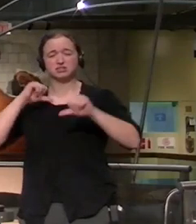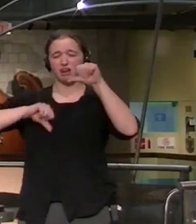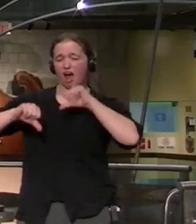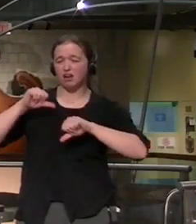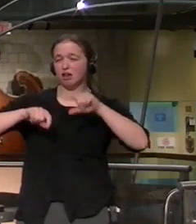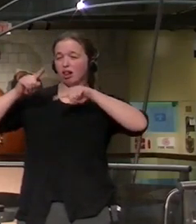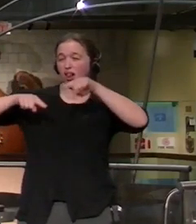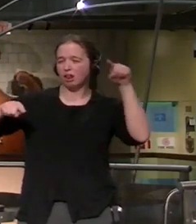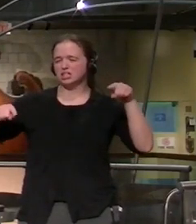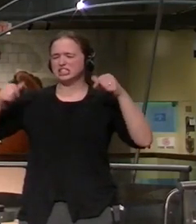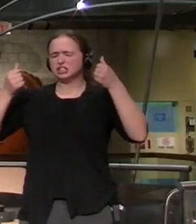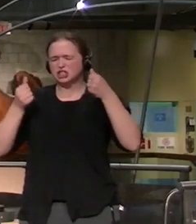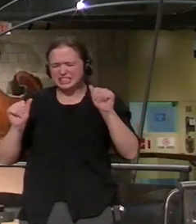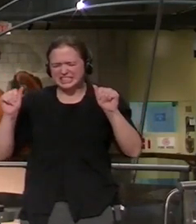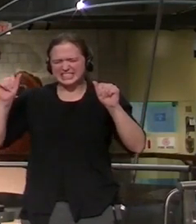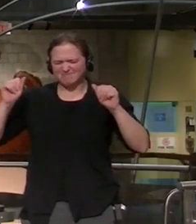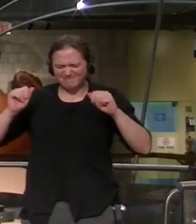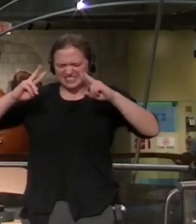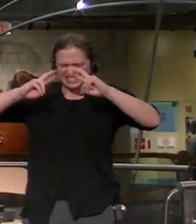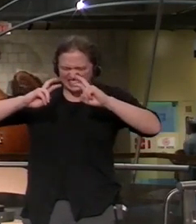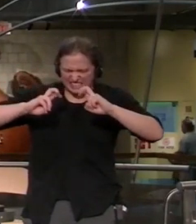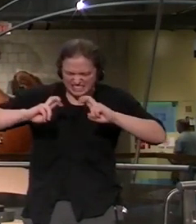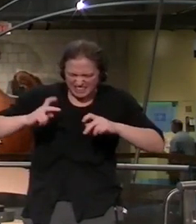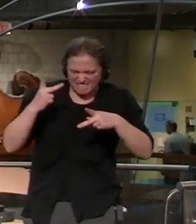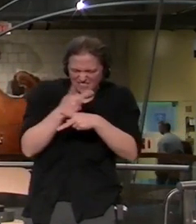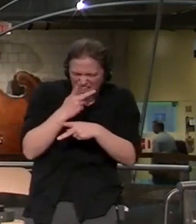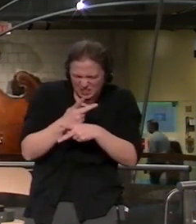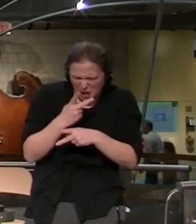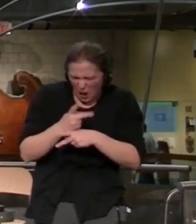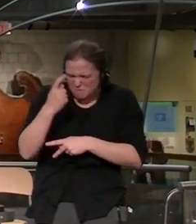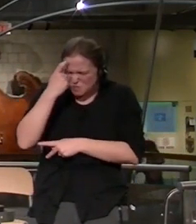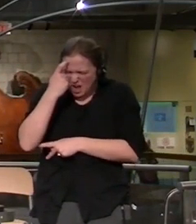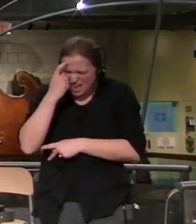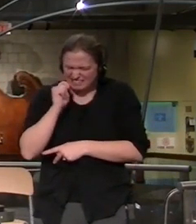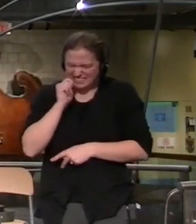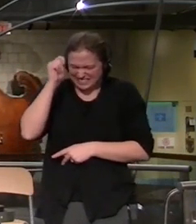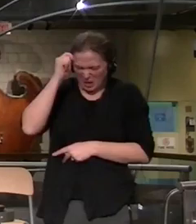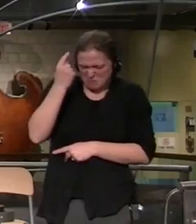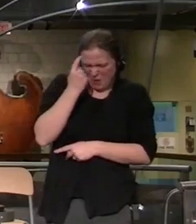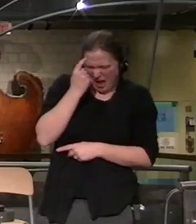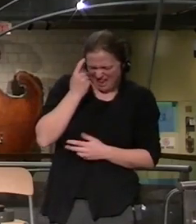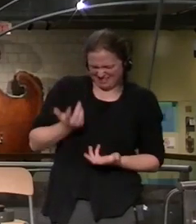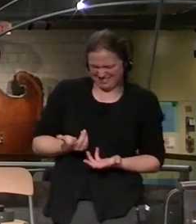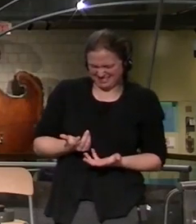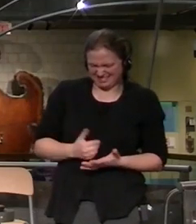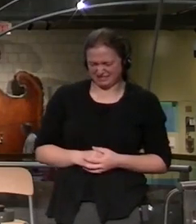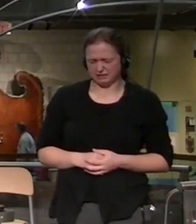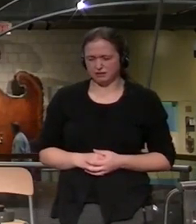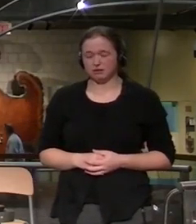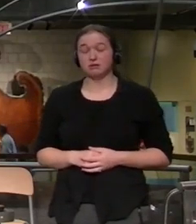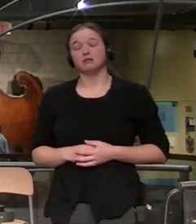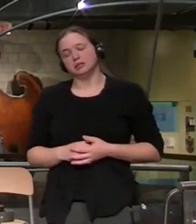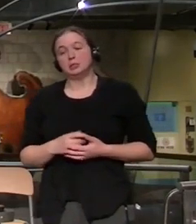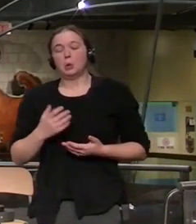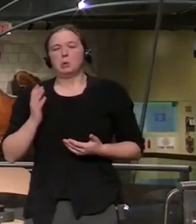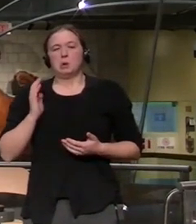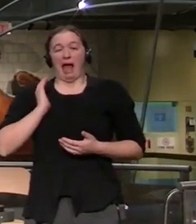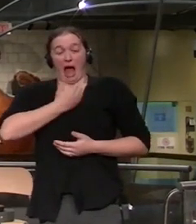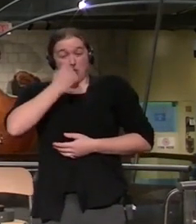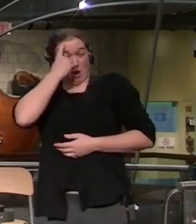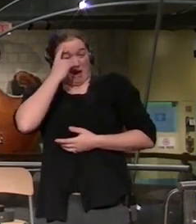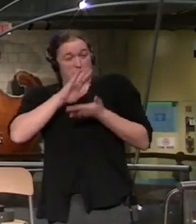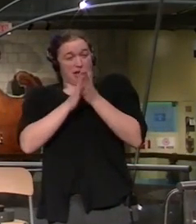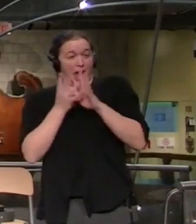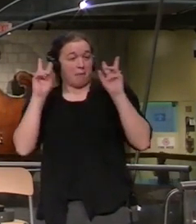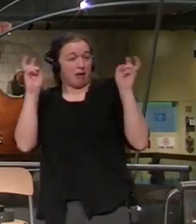later. But what we do know is that we've reached neurobiological adulthood sometime in the mid-20s.